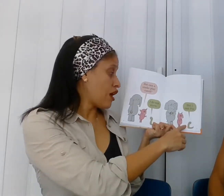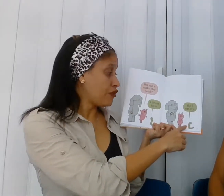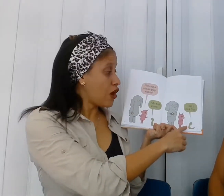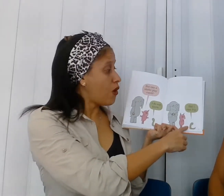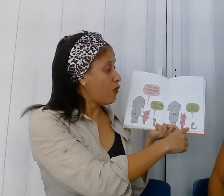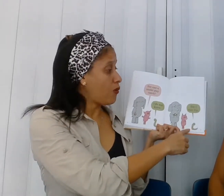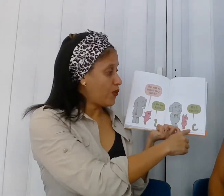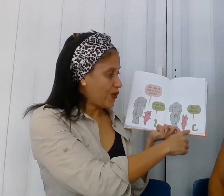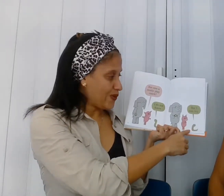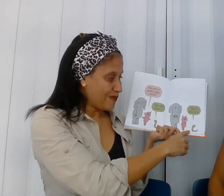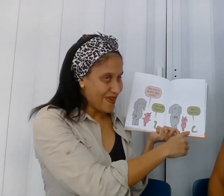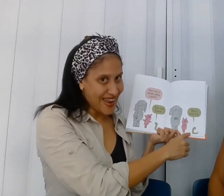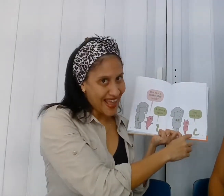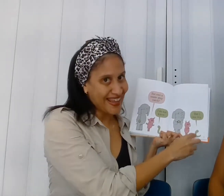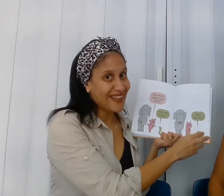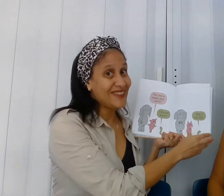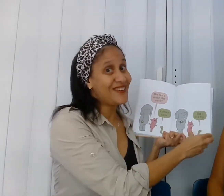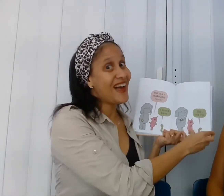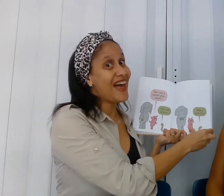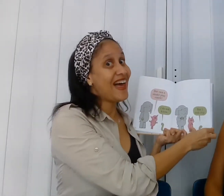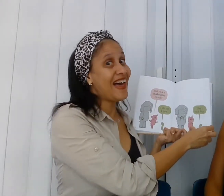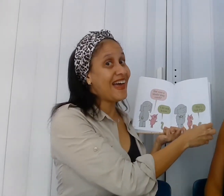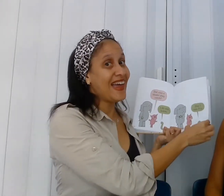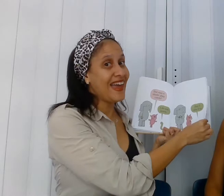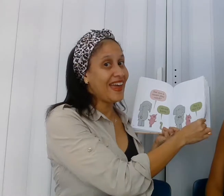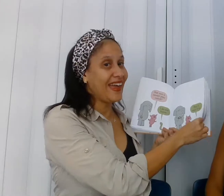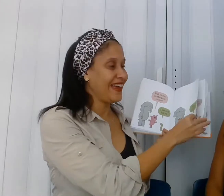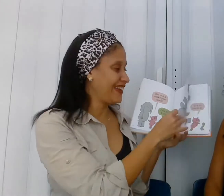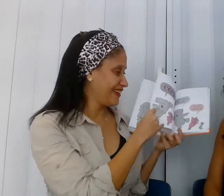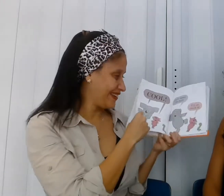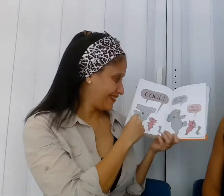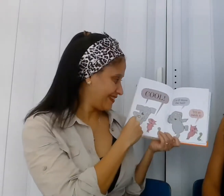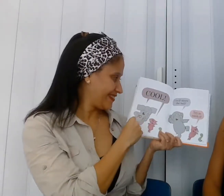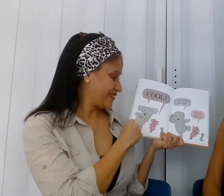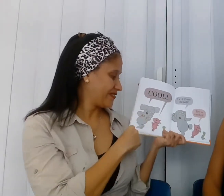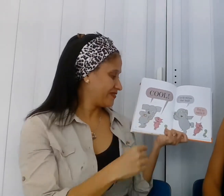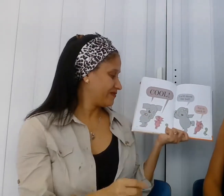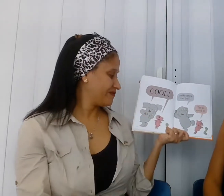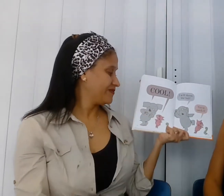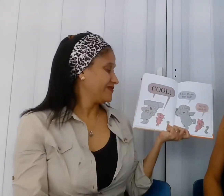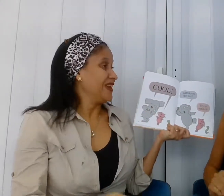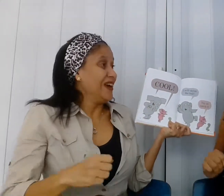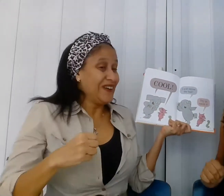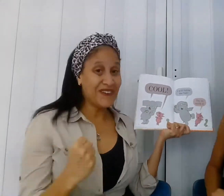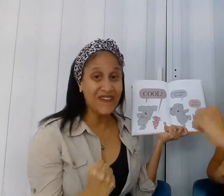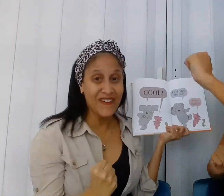I do not know, but I can try.